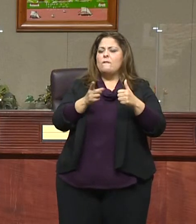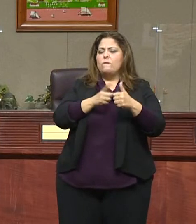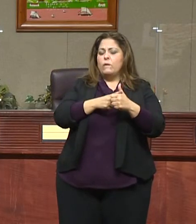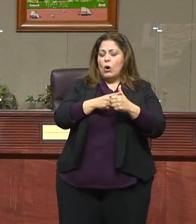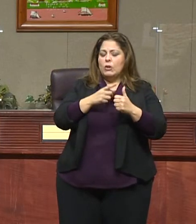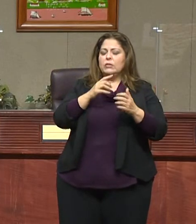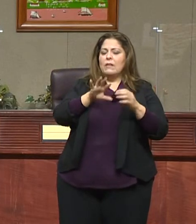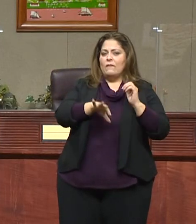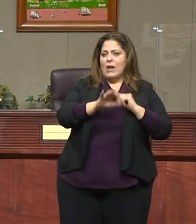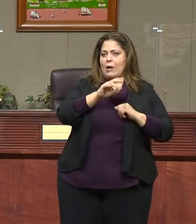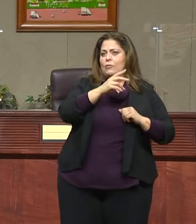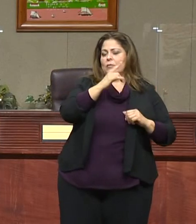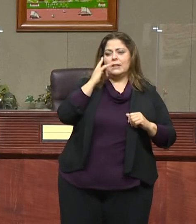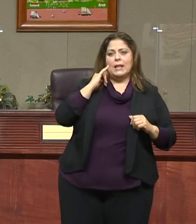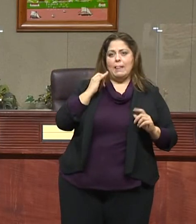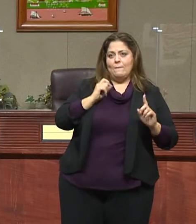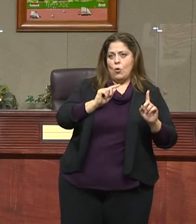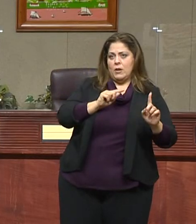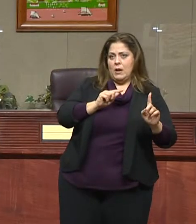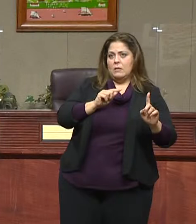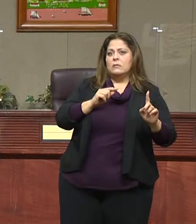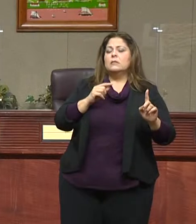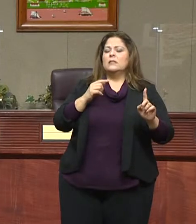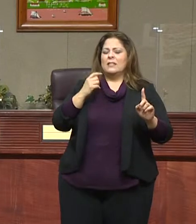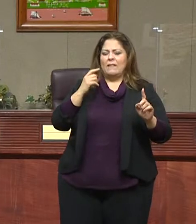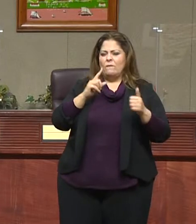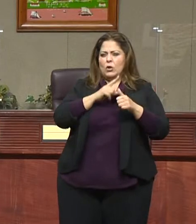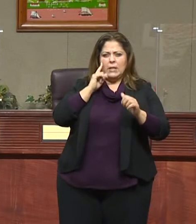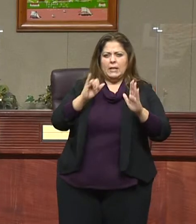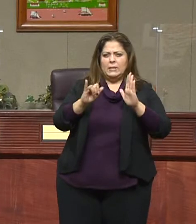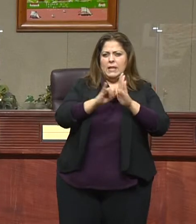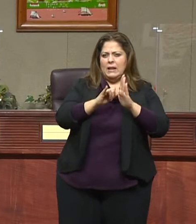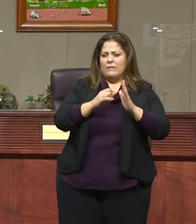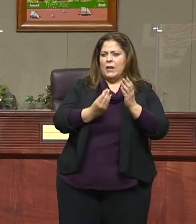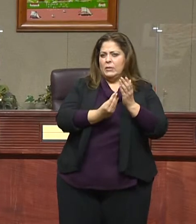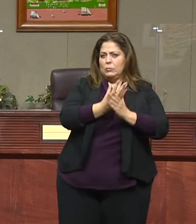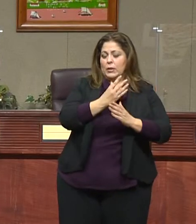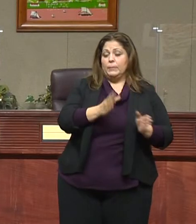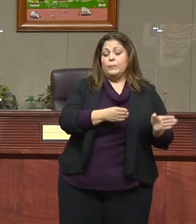in California, identified last spring. No new